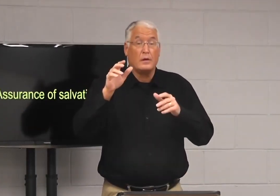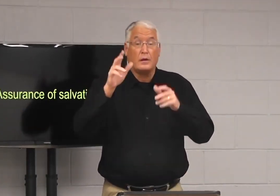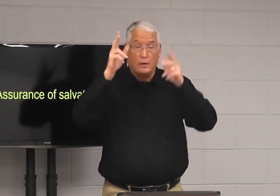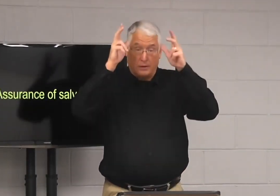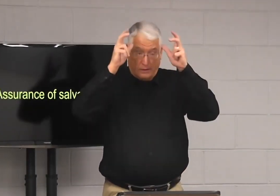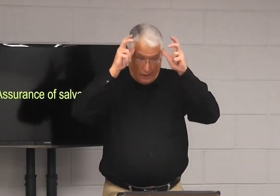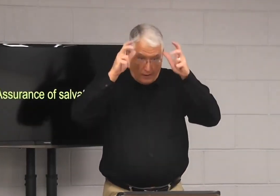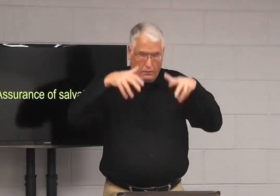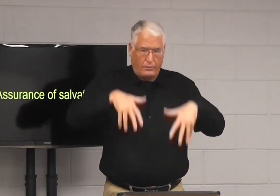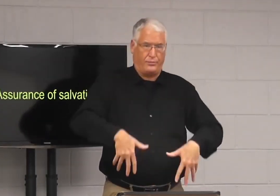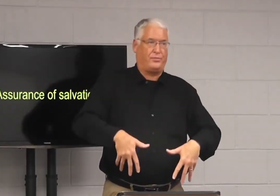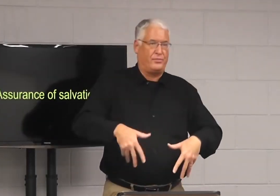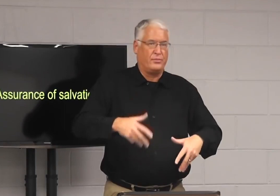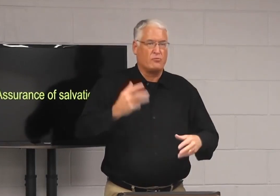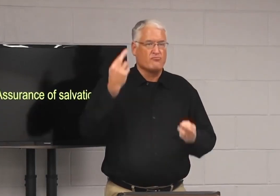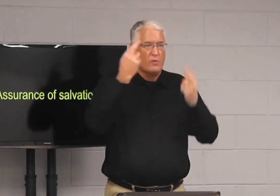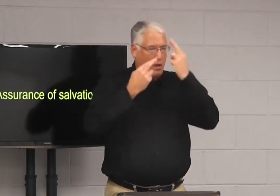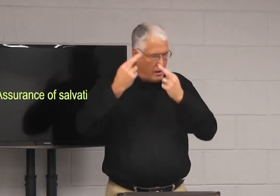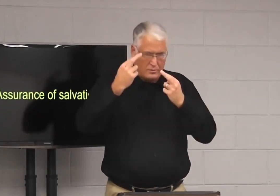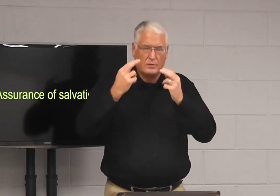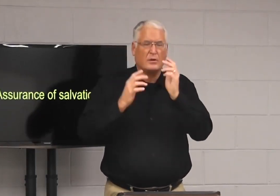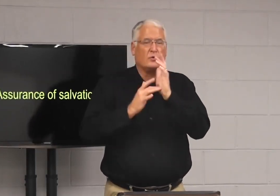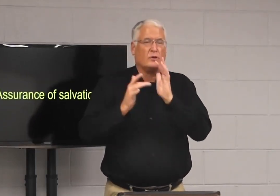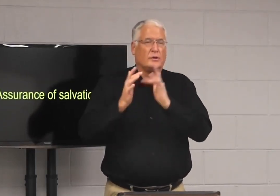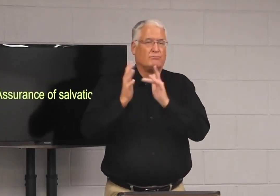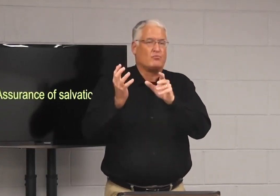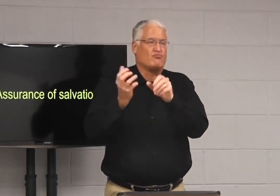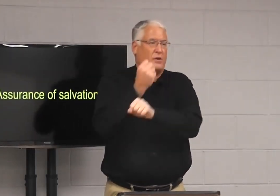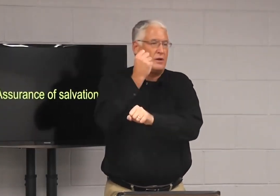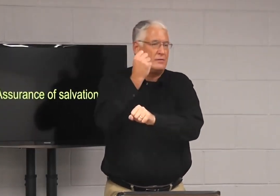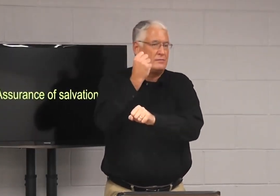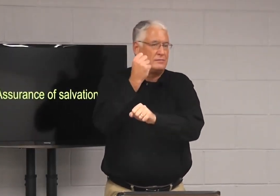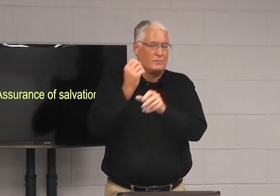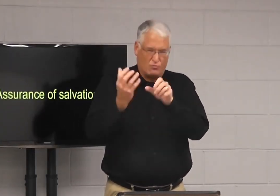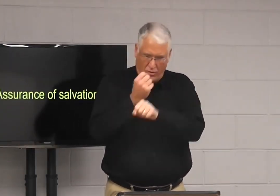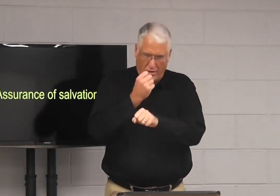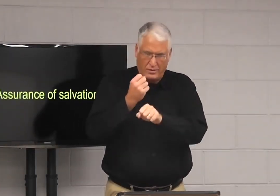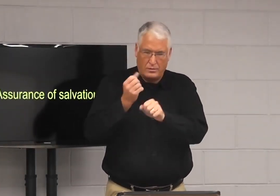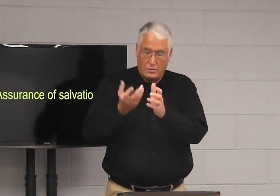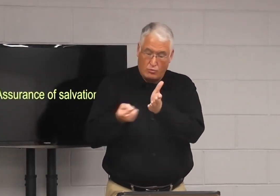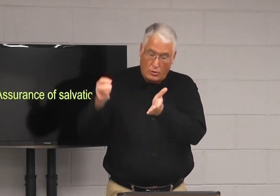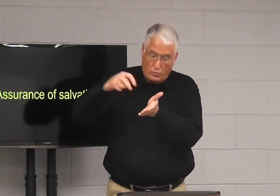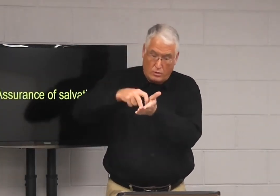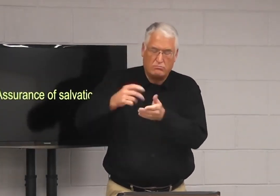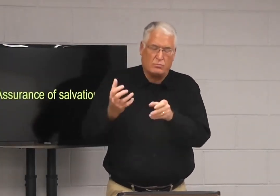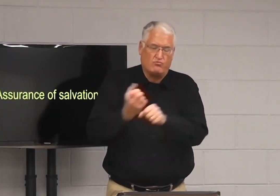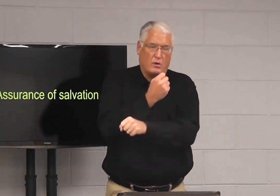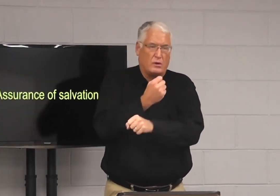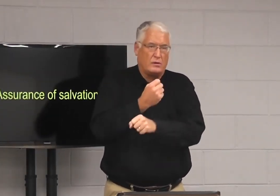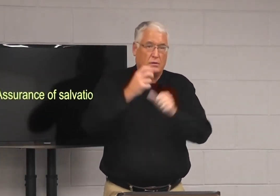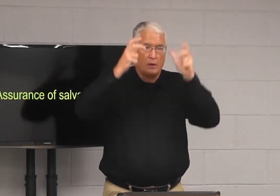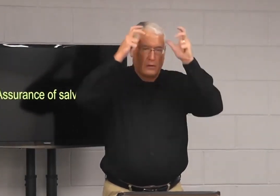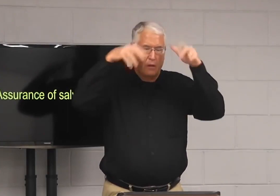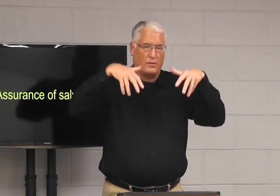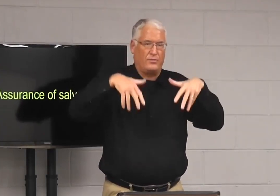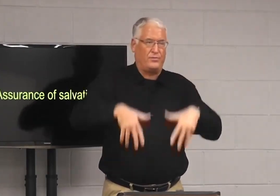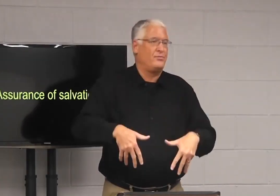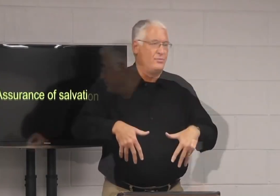cross, Satan was realized that Jesus had won in his